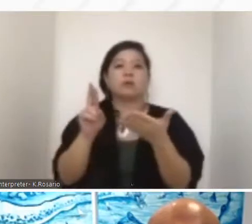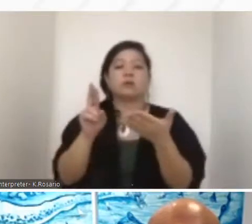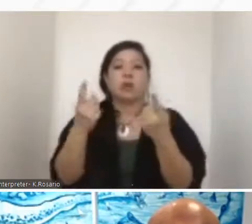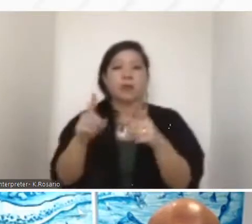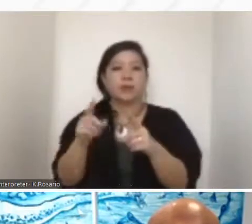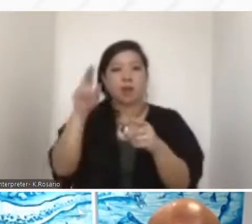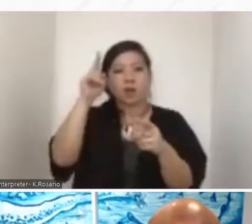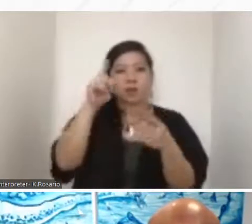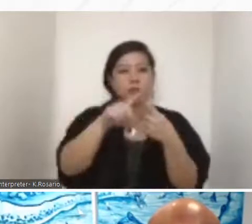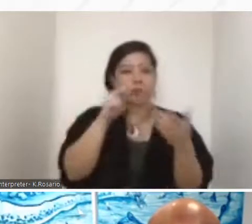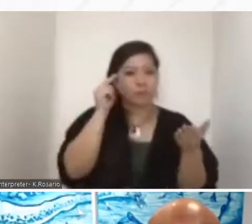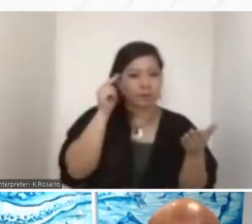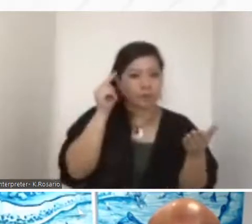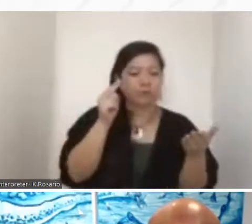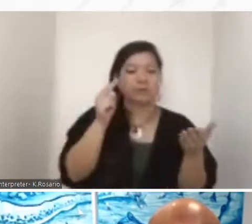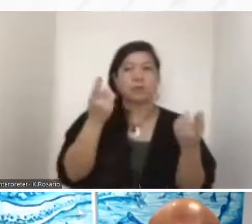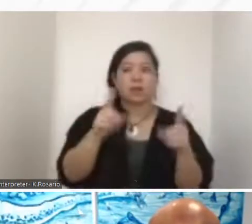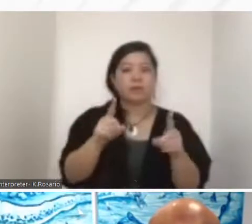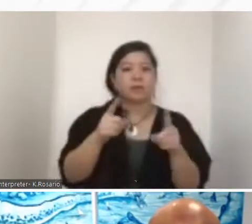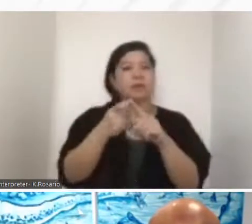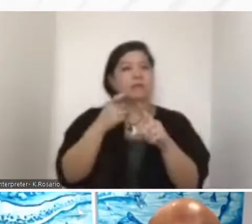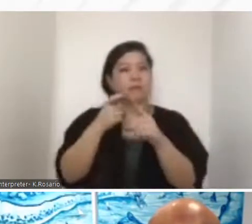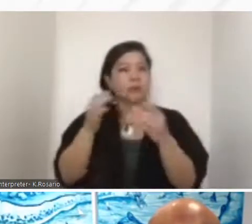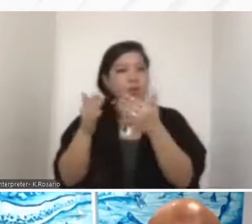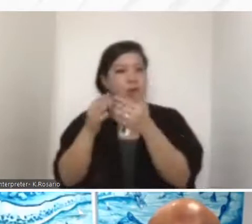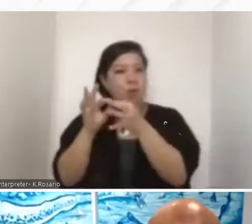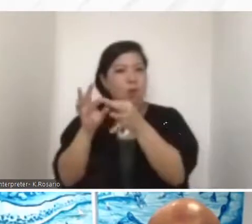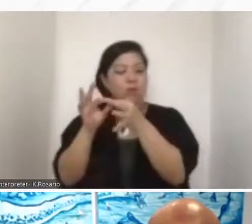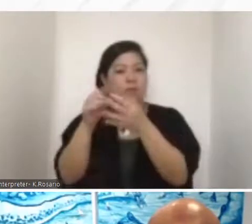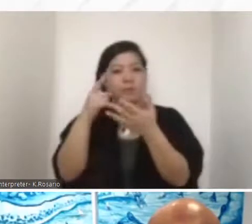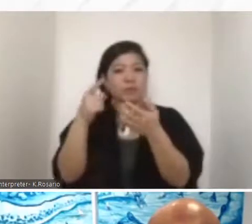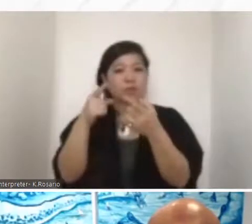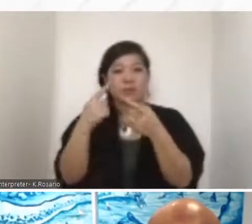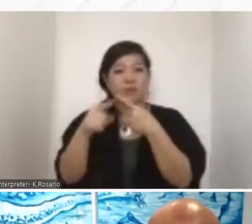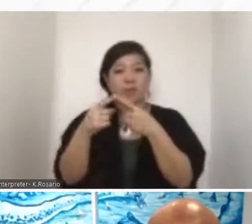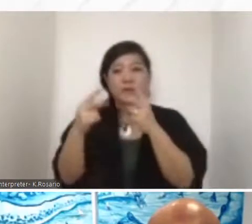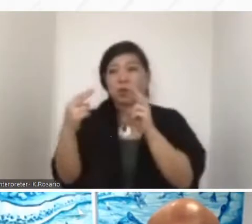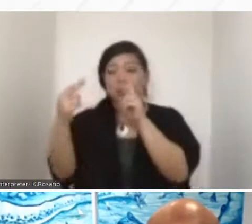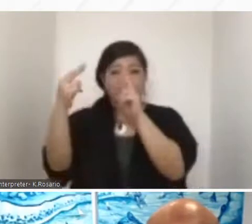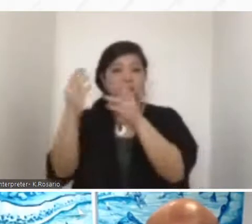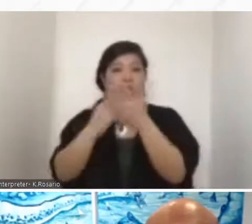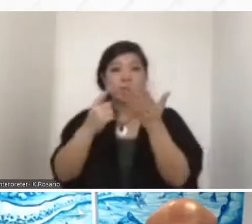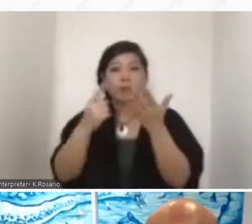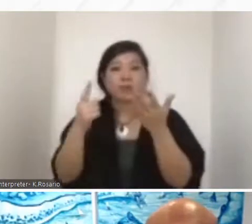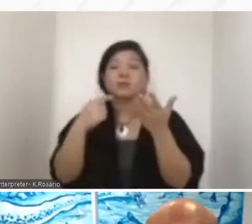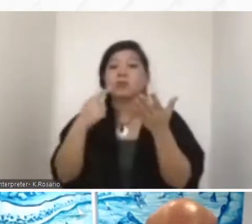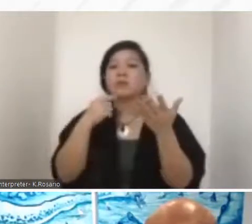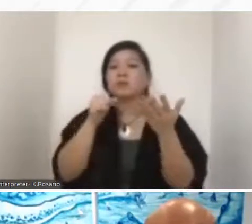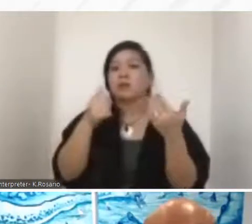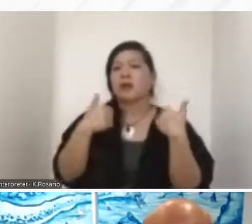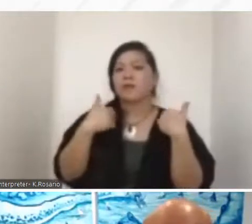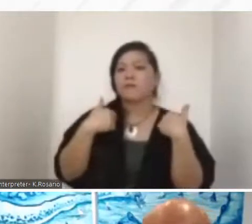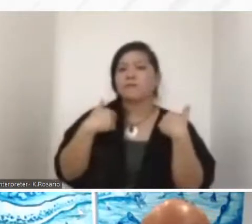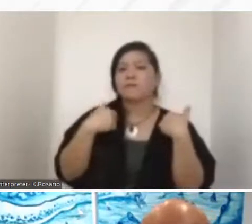to nephew. It's occurring in these close contacts, because you can't look at someone and tell whether or not they have the virus. So we